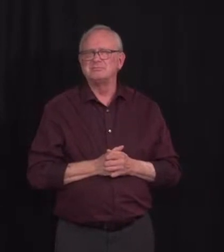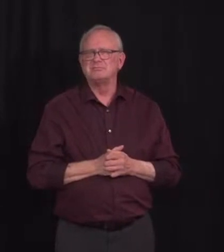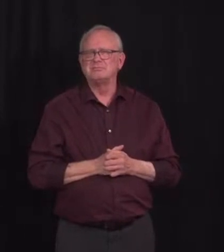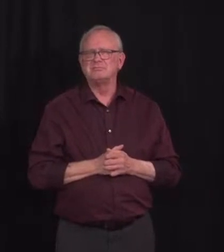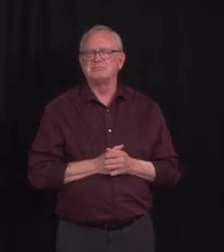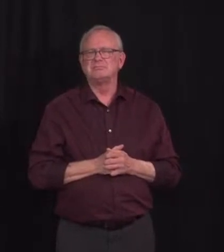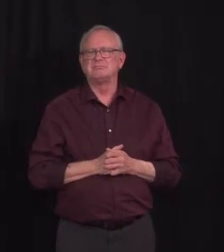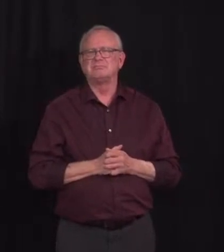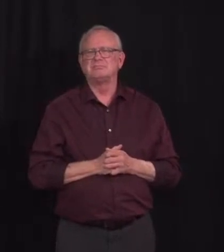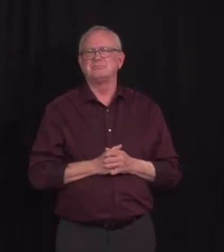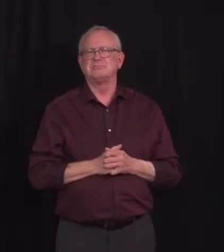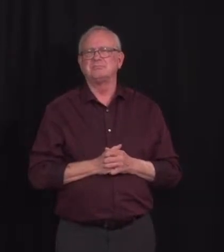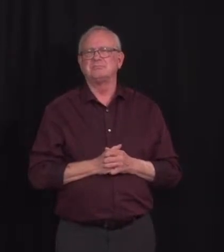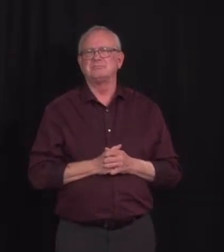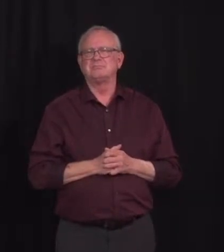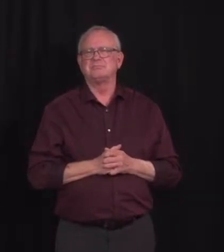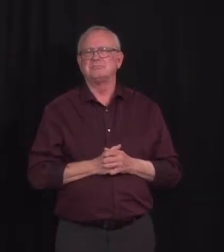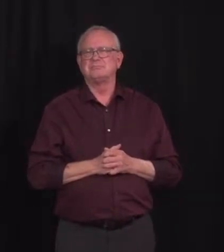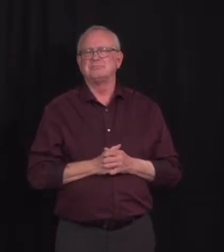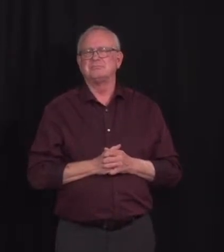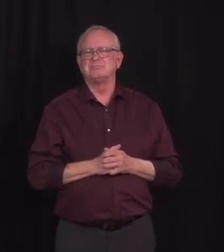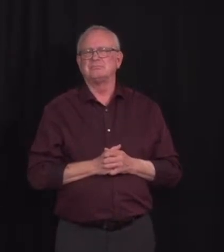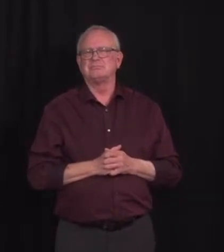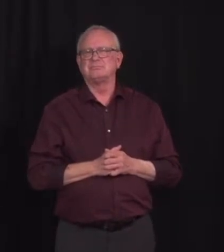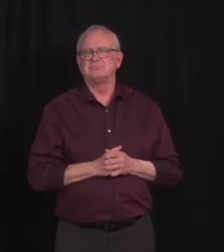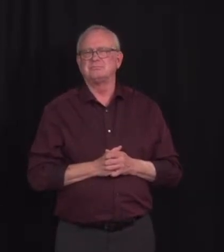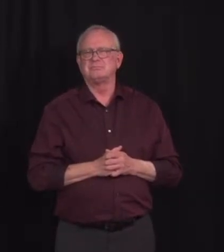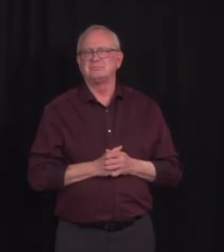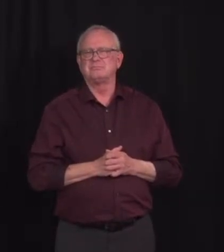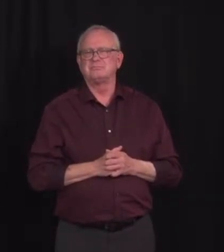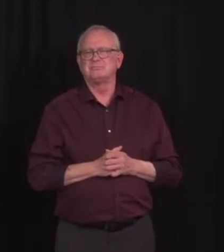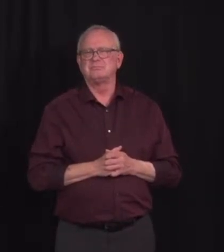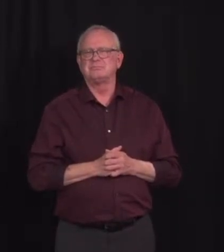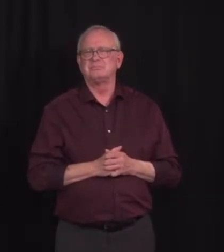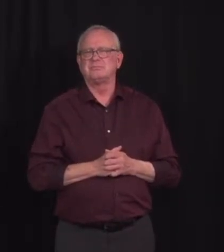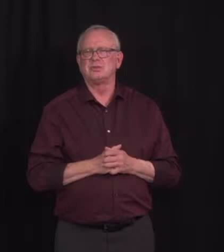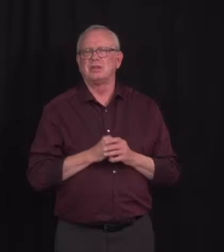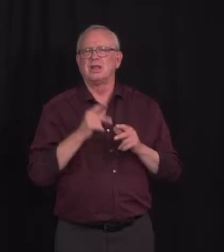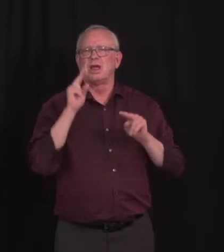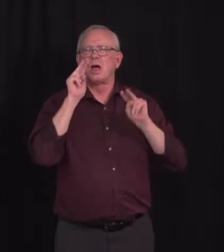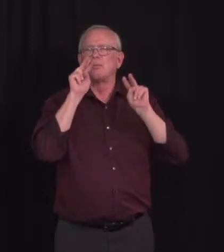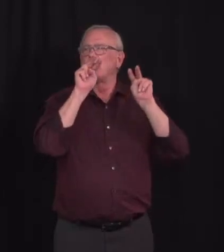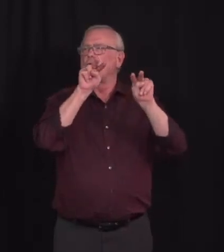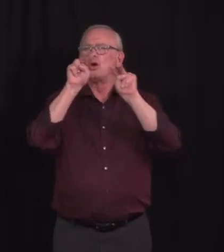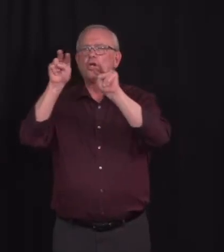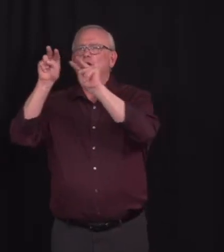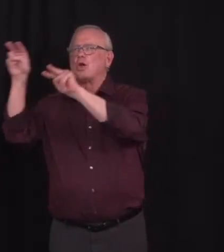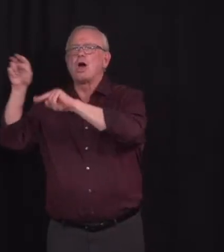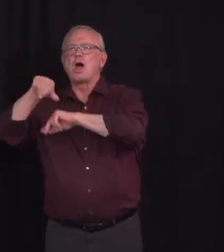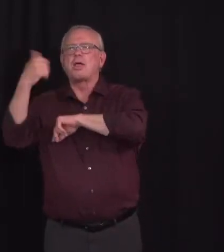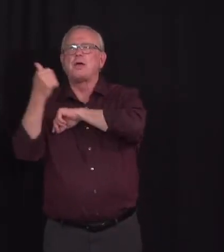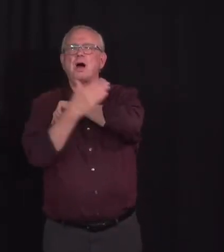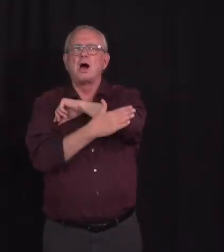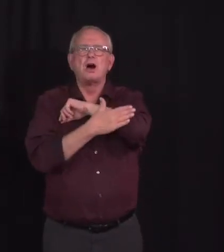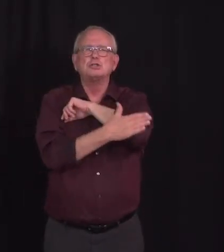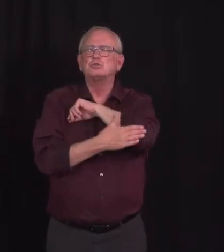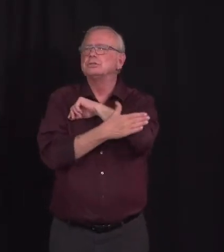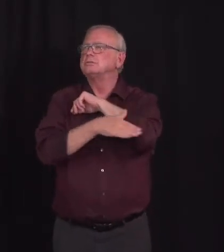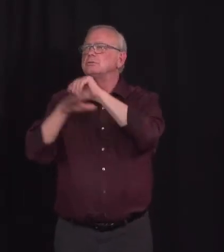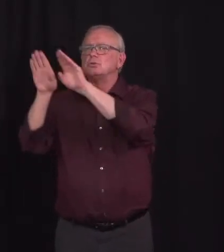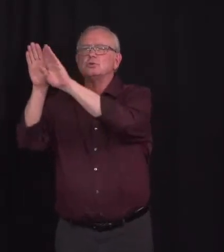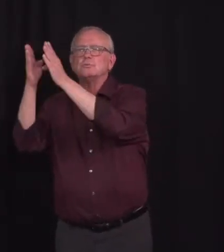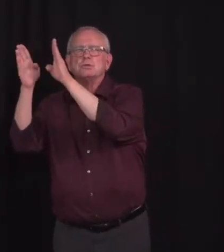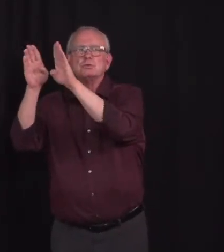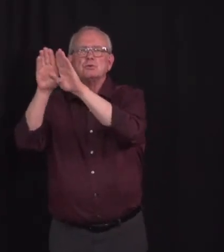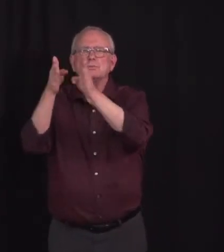at the experiences that other jurisdictions around the world have had with their reopening, and when we looked at the combination of post-infection